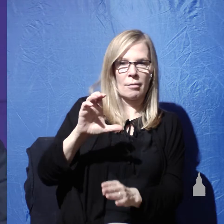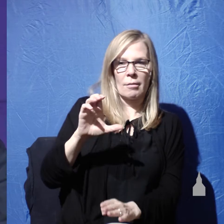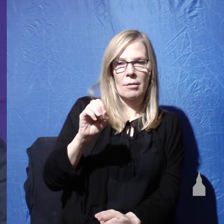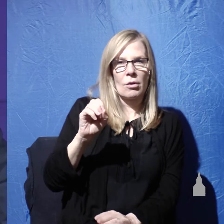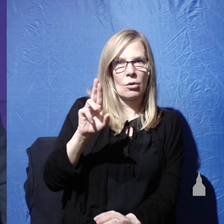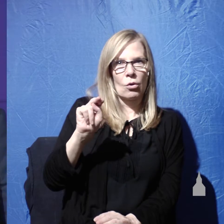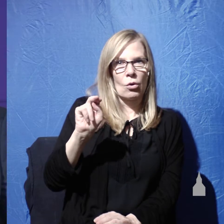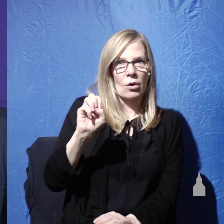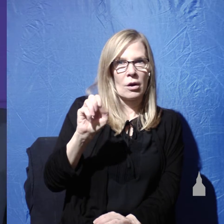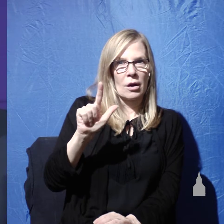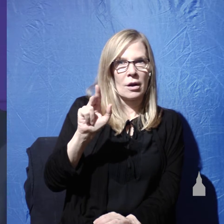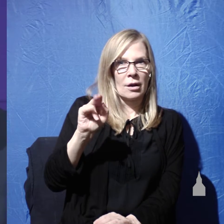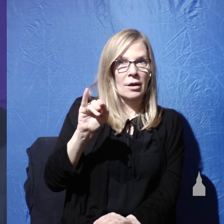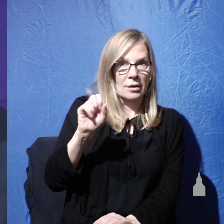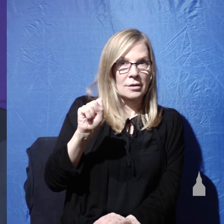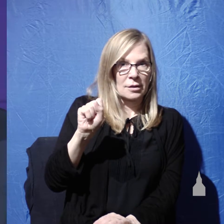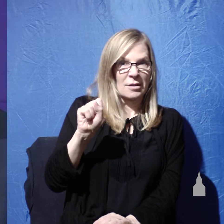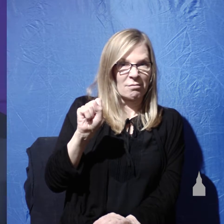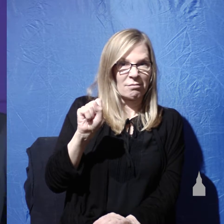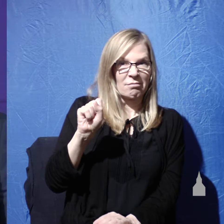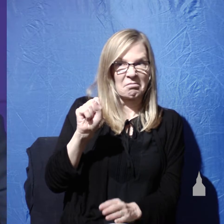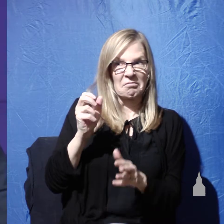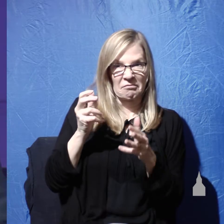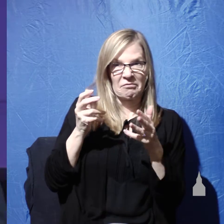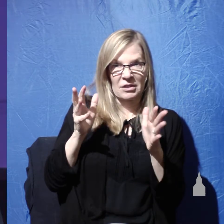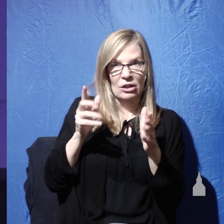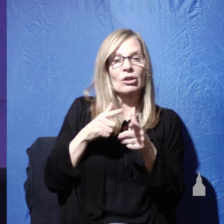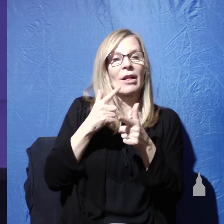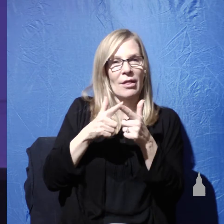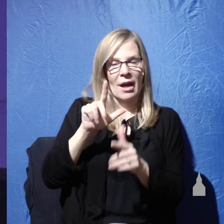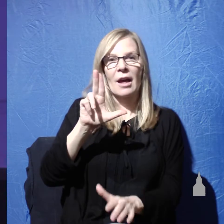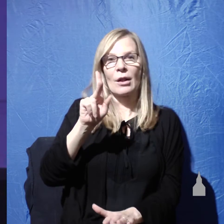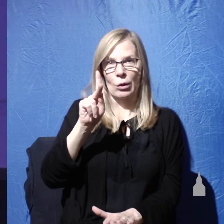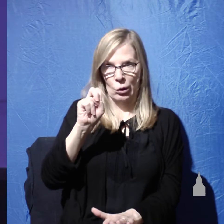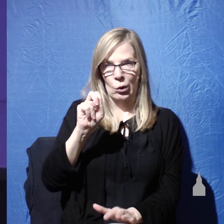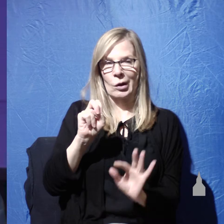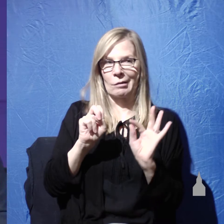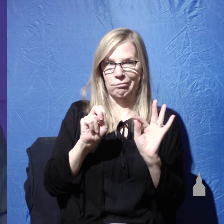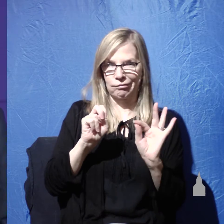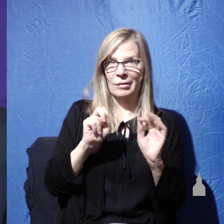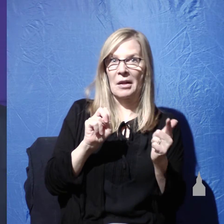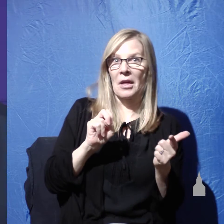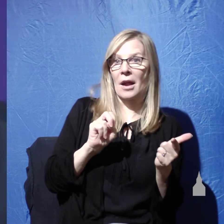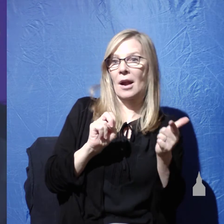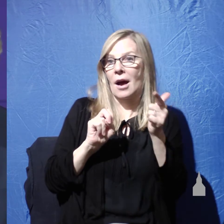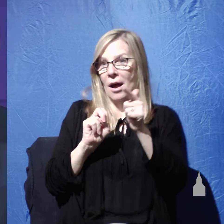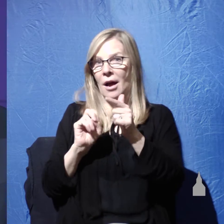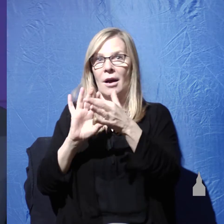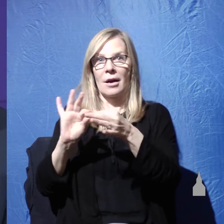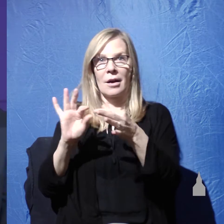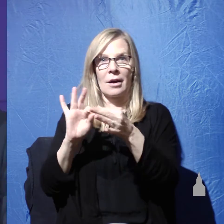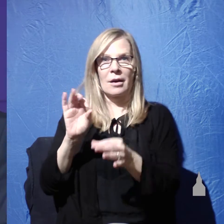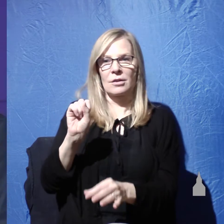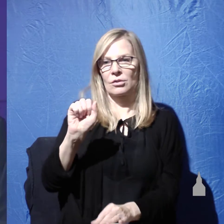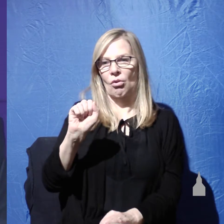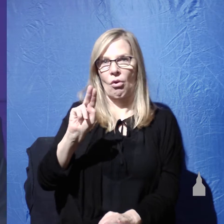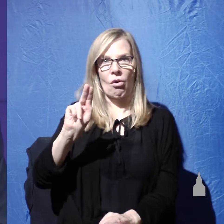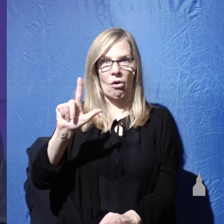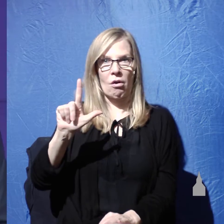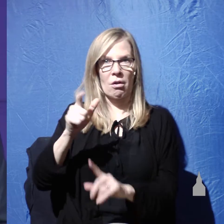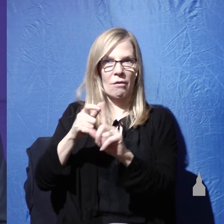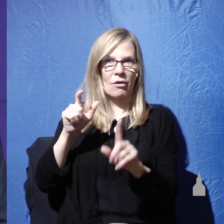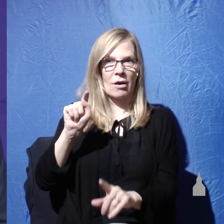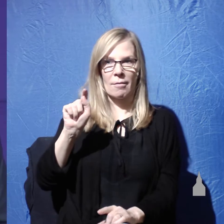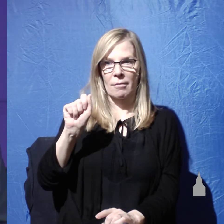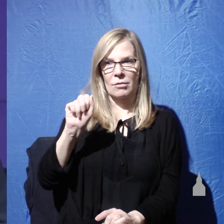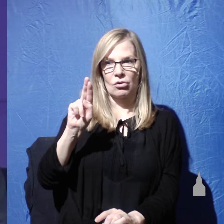Cornelius. And then Luke purposely moves on to tell us about Saul of Tarsus, who became the